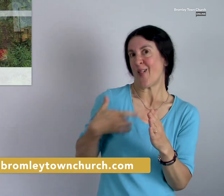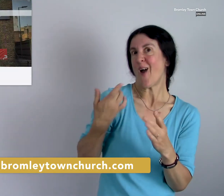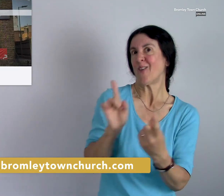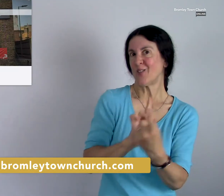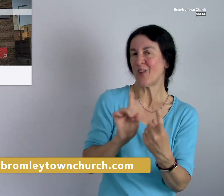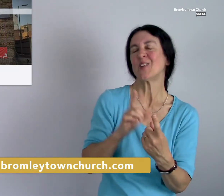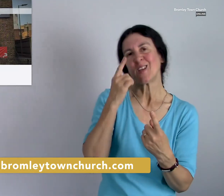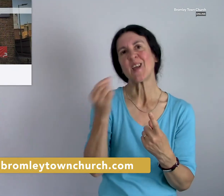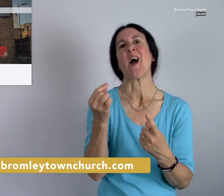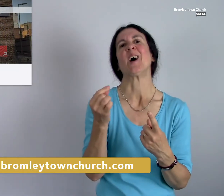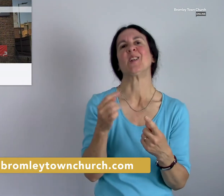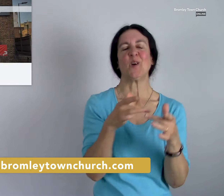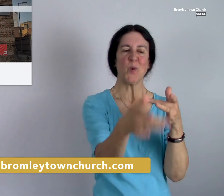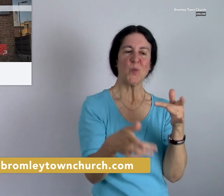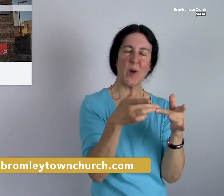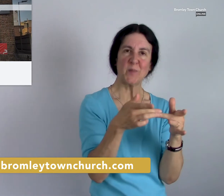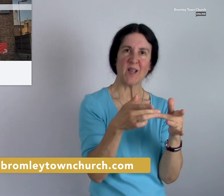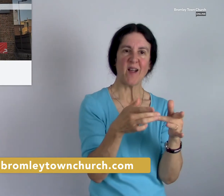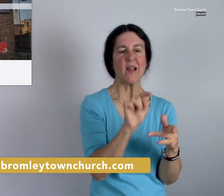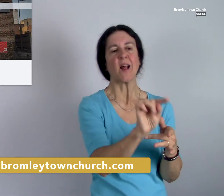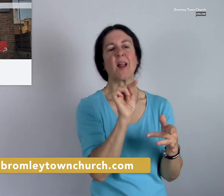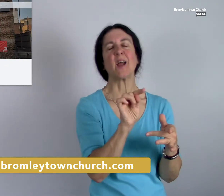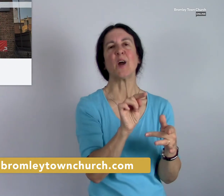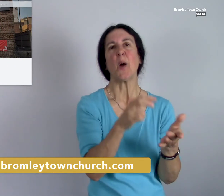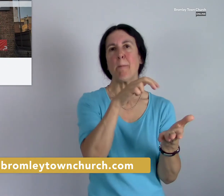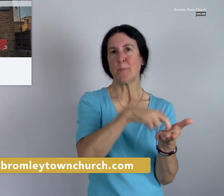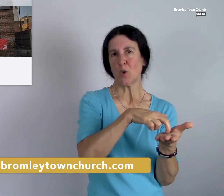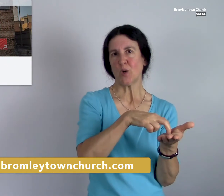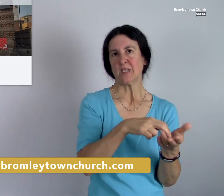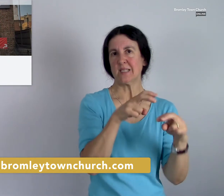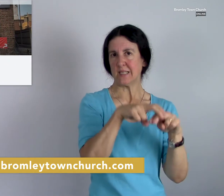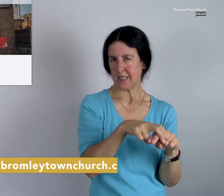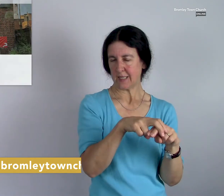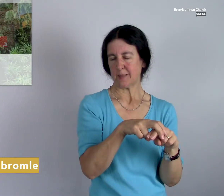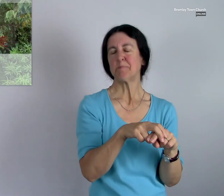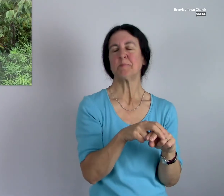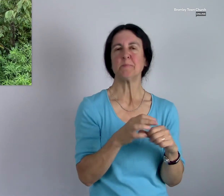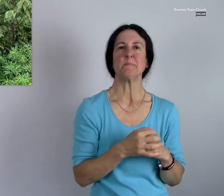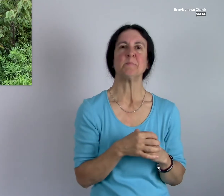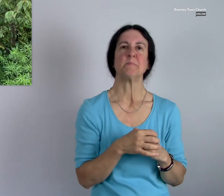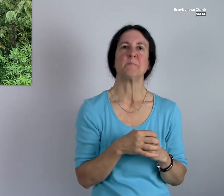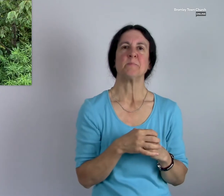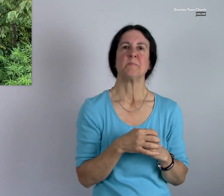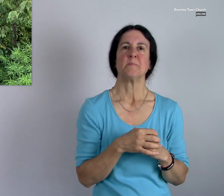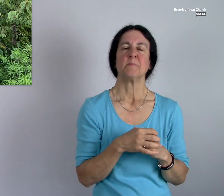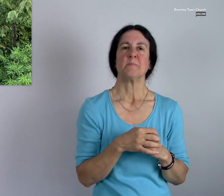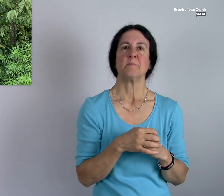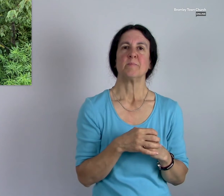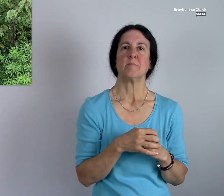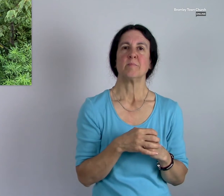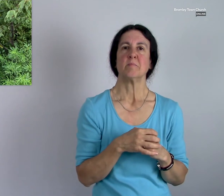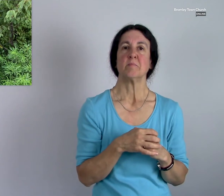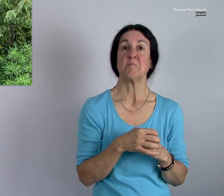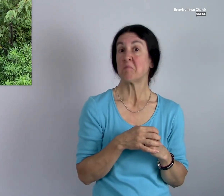Church website, click Sunday Live, and there's a button at the bottom where you can book your seats. We'd also really like to hear from you if